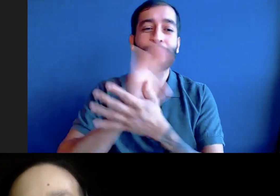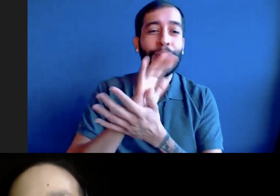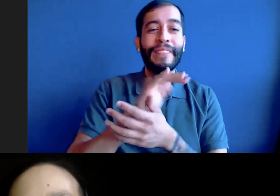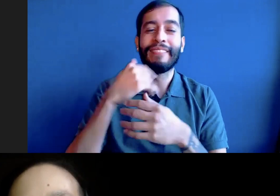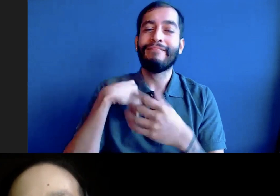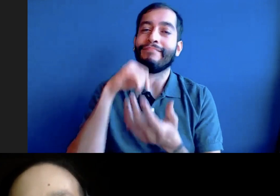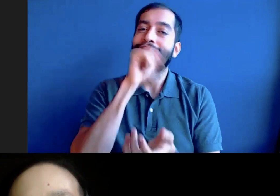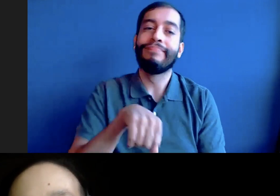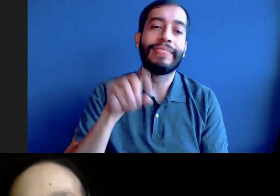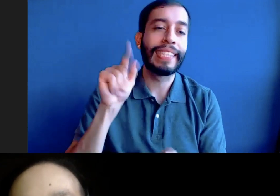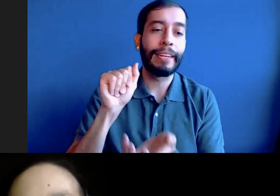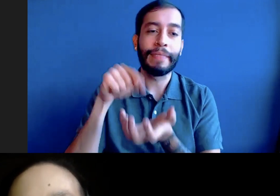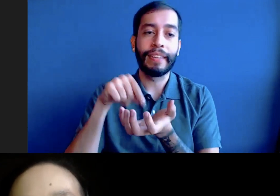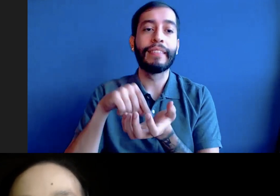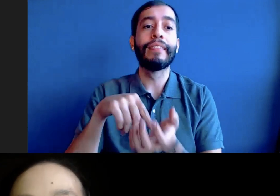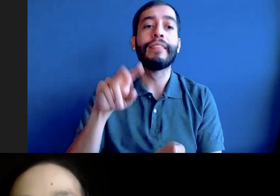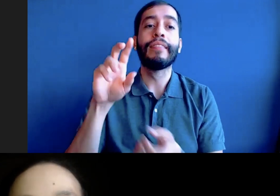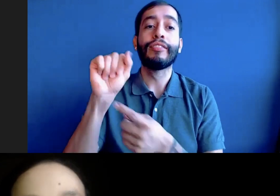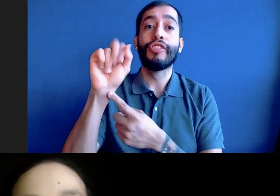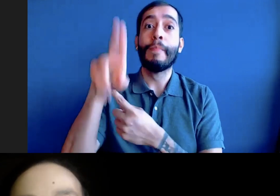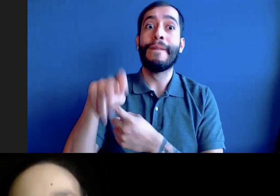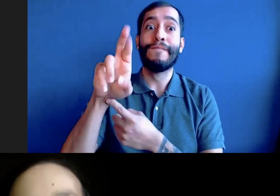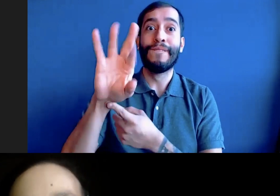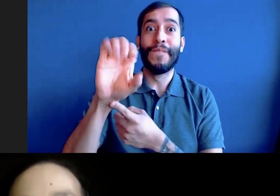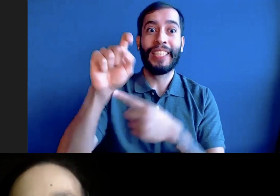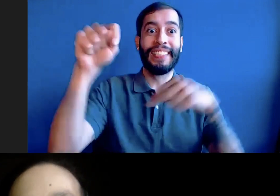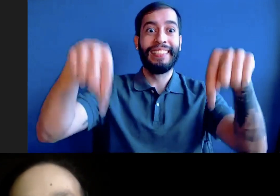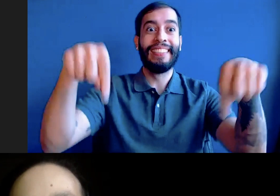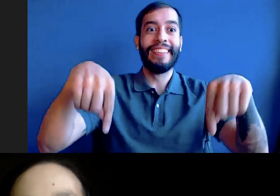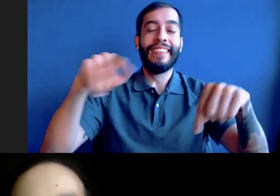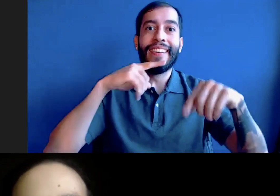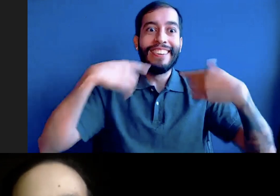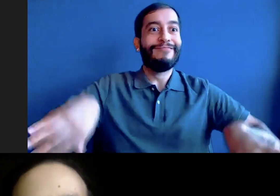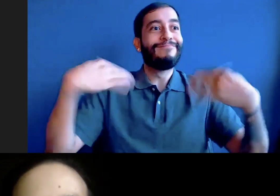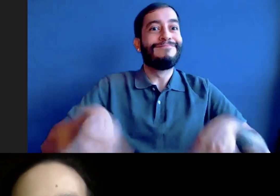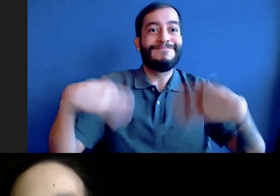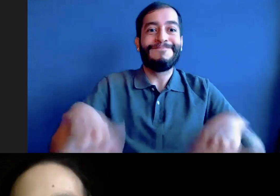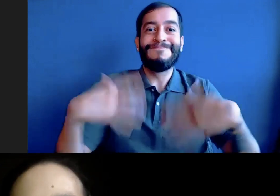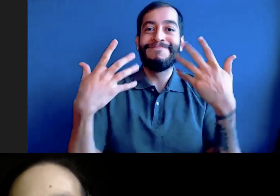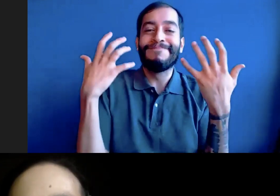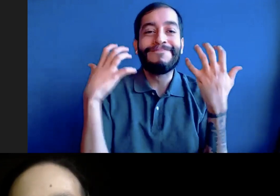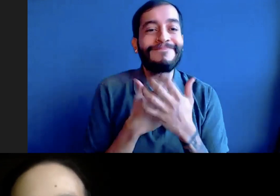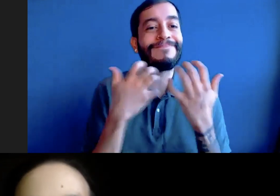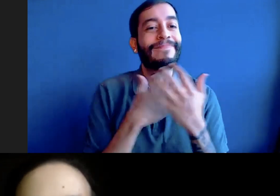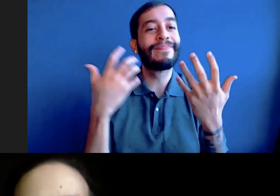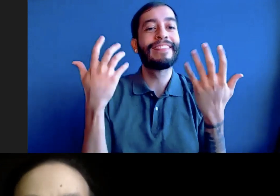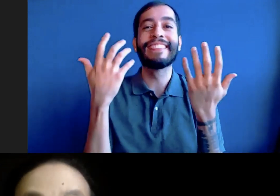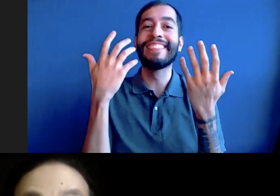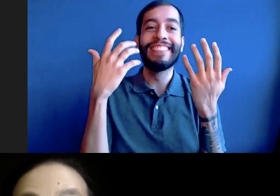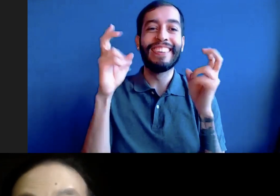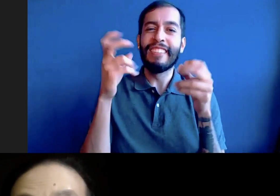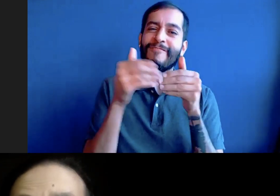been really, I think, on the most cutting edge in terms of raising the bar